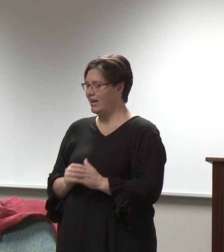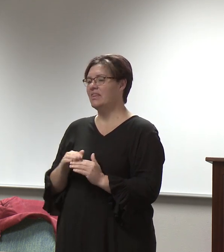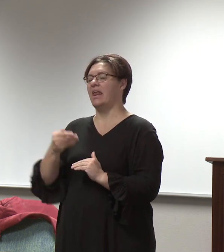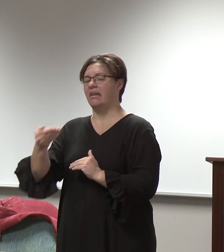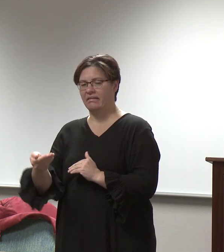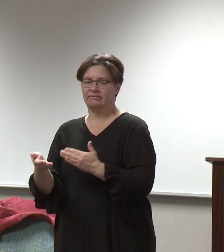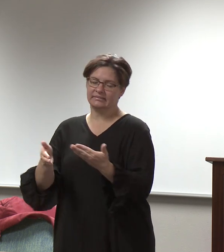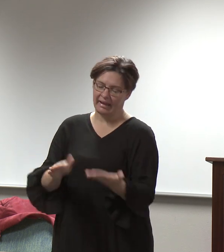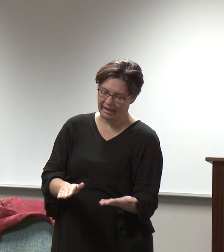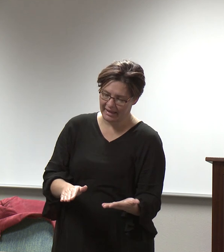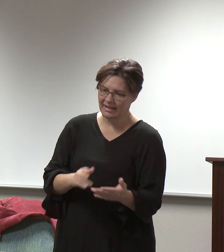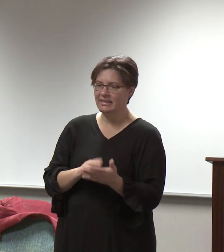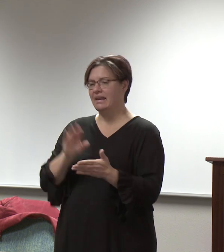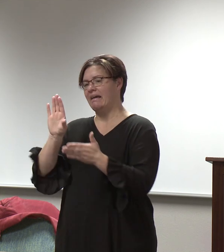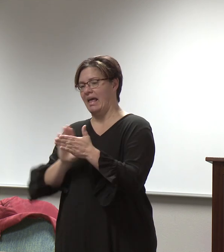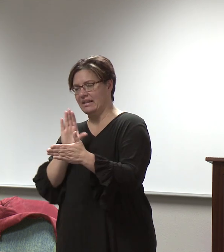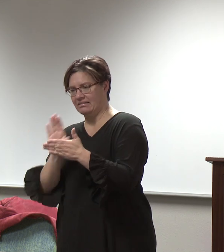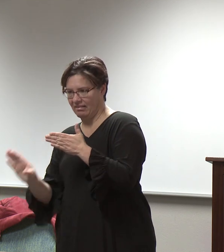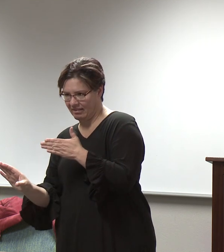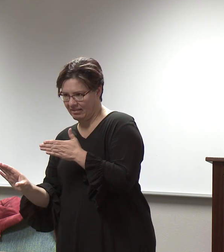and then we had to cancel